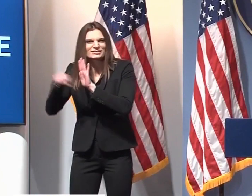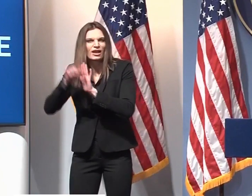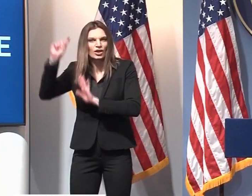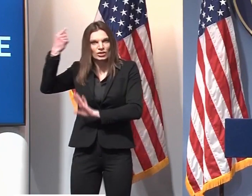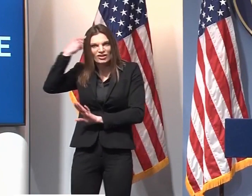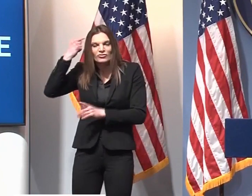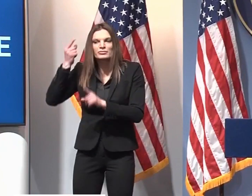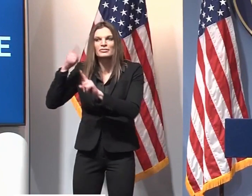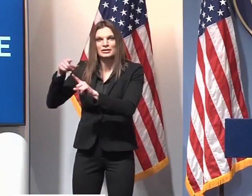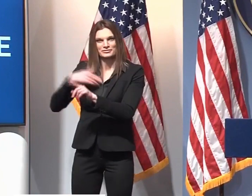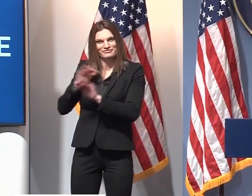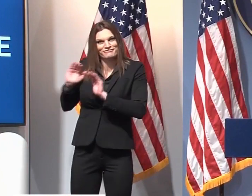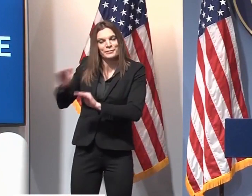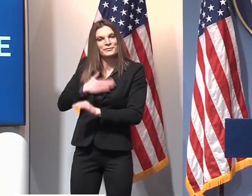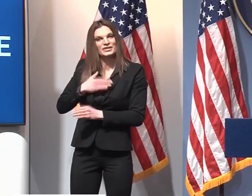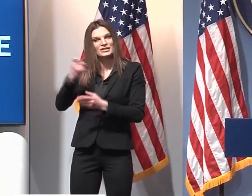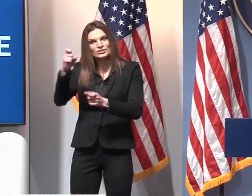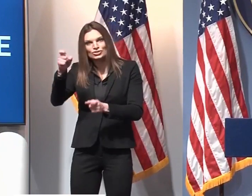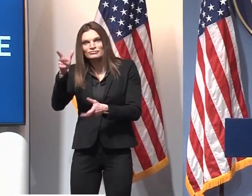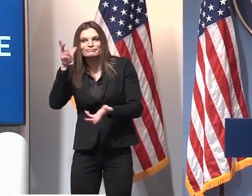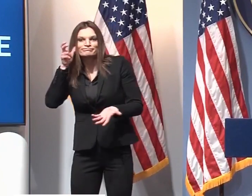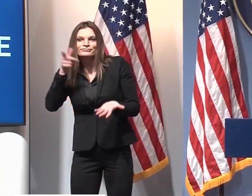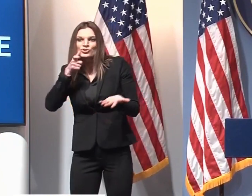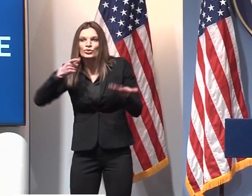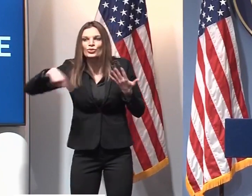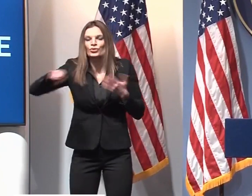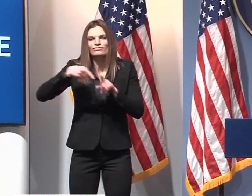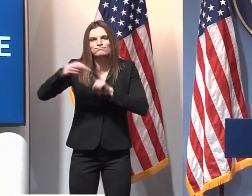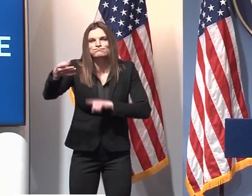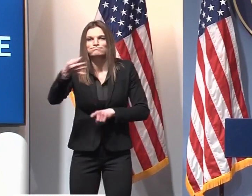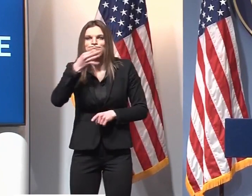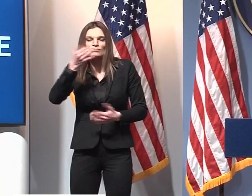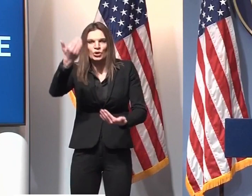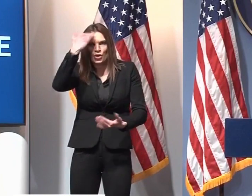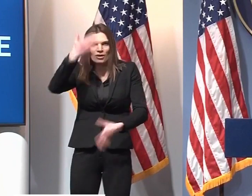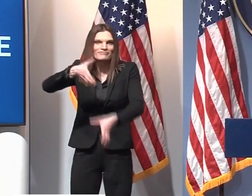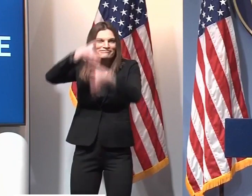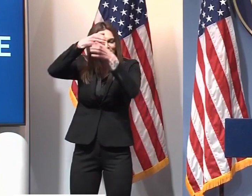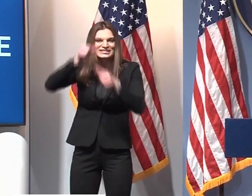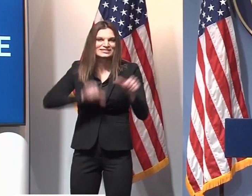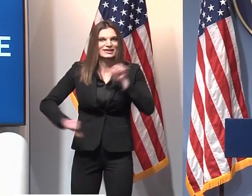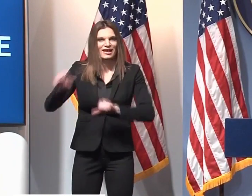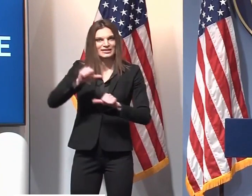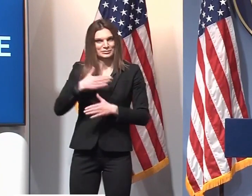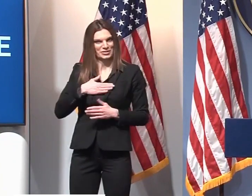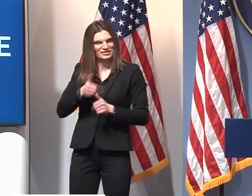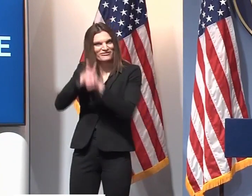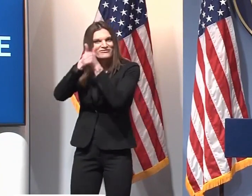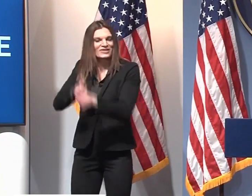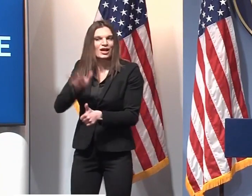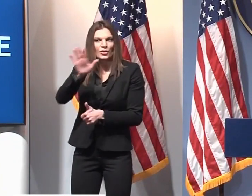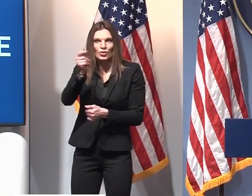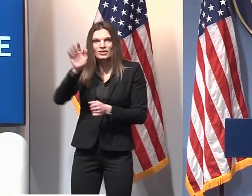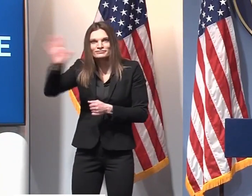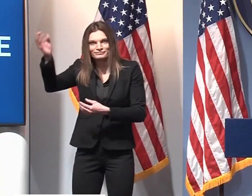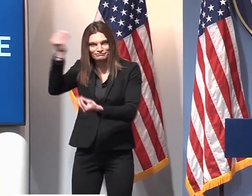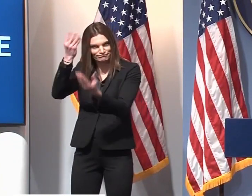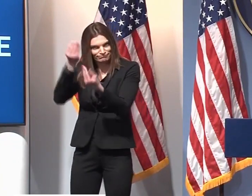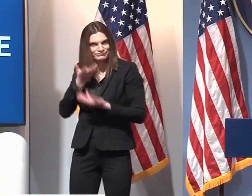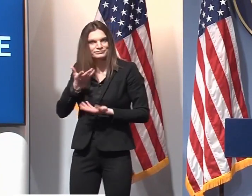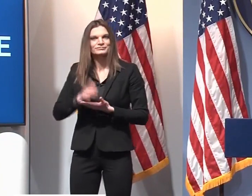experts, and to medical professionals. Governor Whitmer and her team have offered us a proposal to vaccinate more